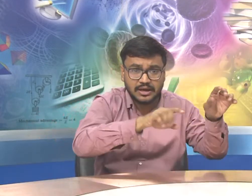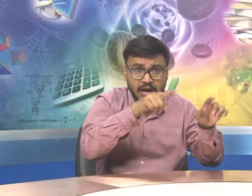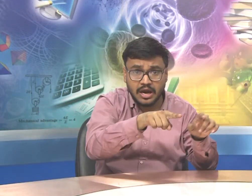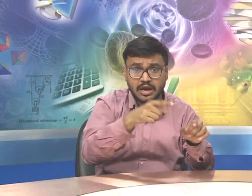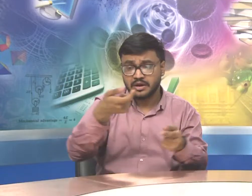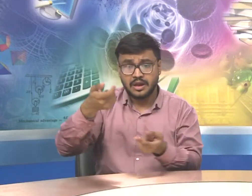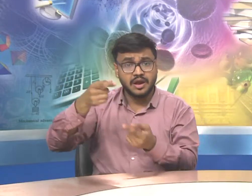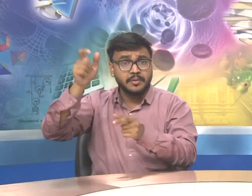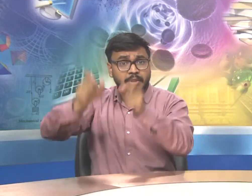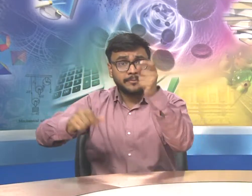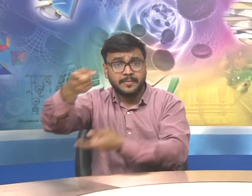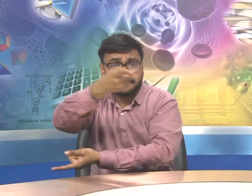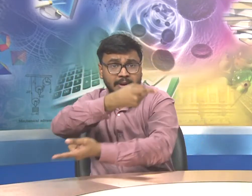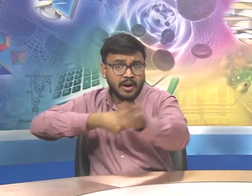restore rights of the people.